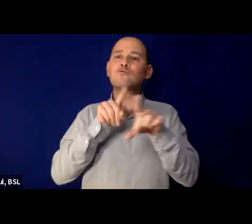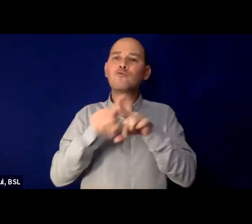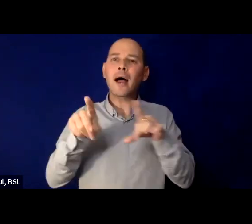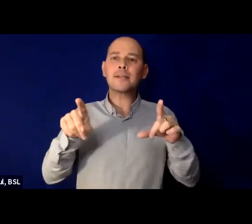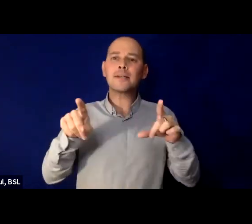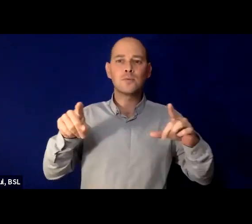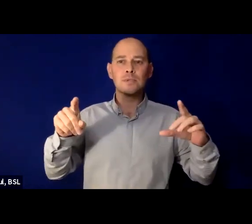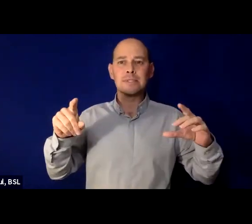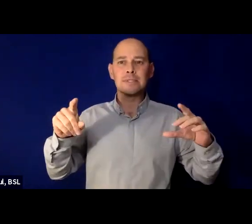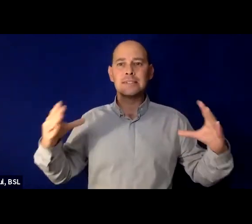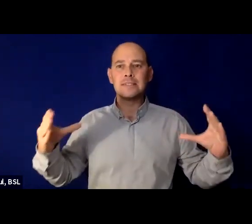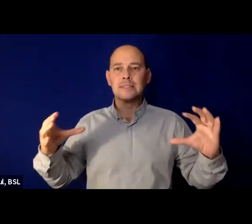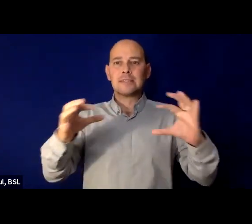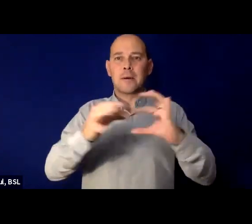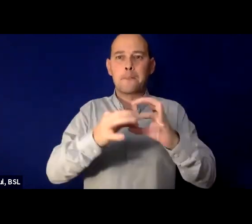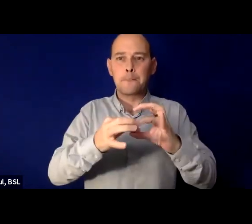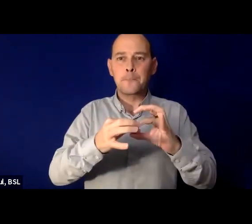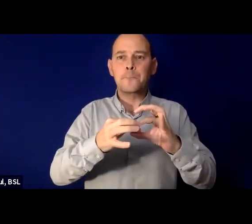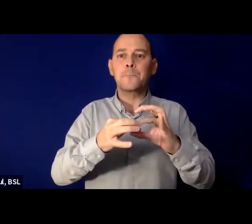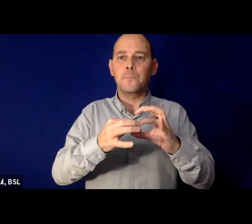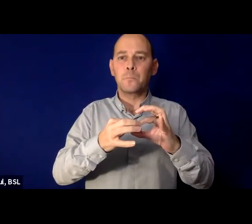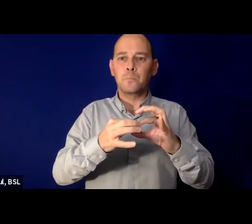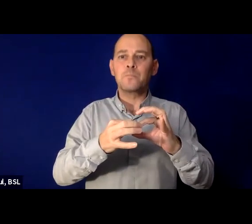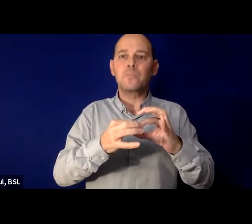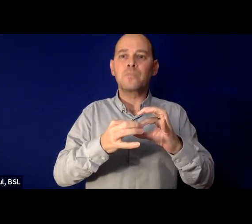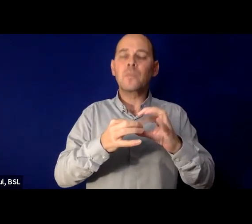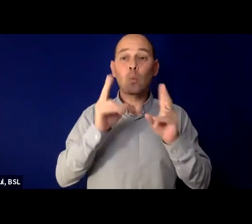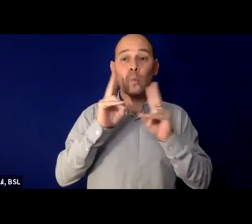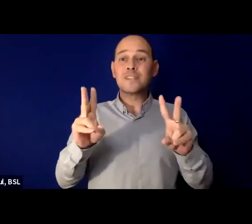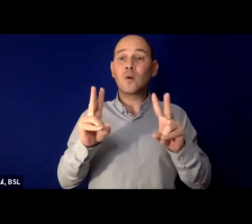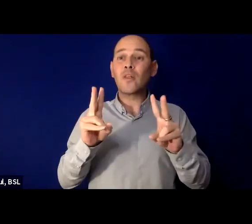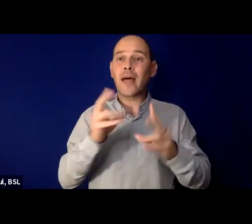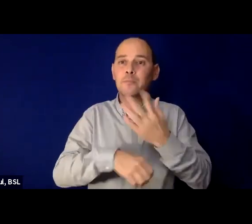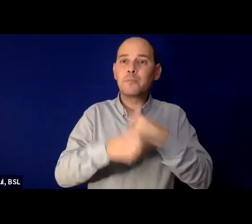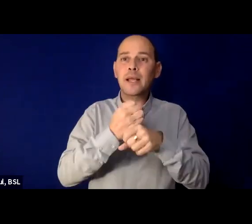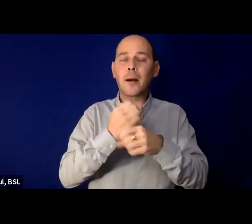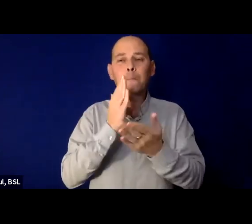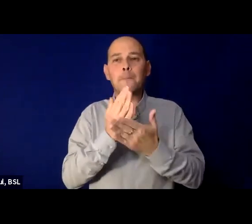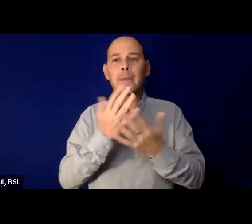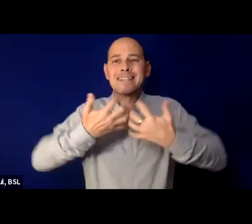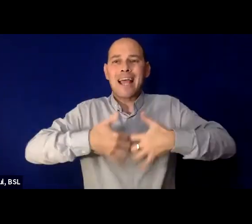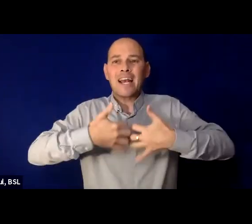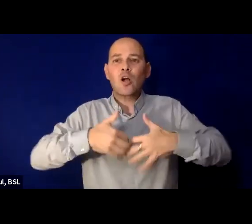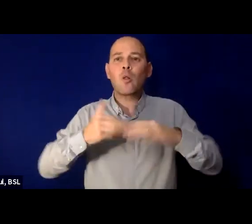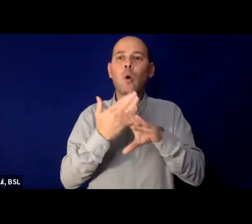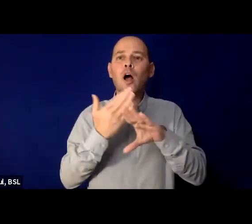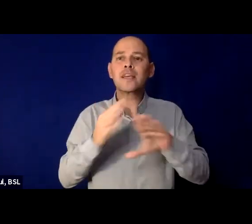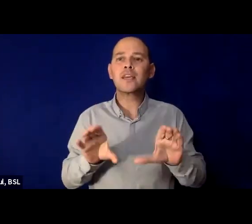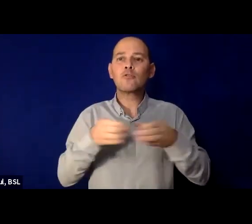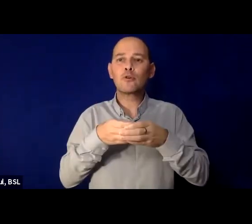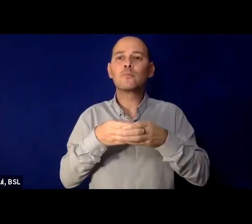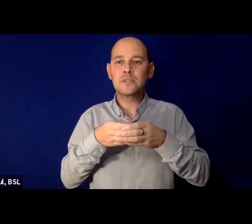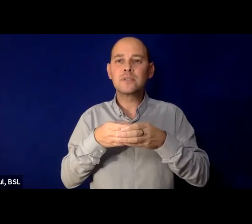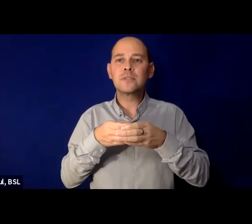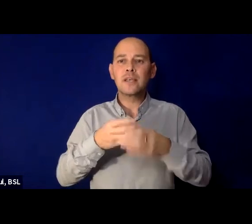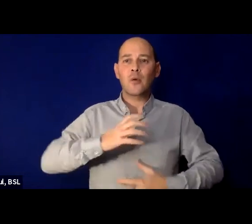that coalition, which we saw in many of the countries turn into these technical working groups that bring together both the